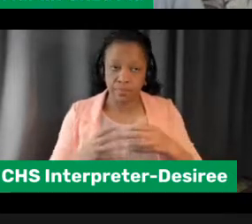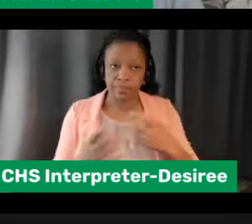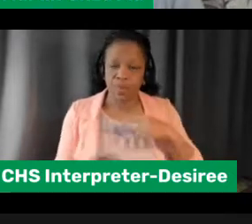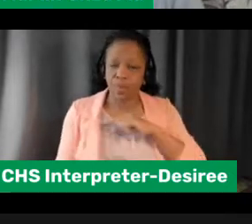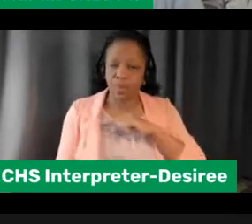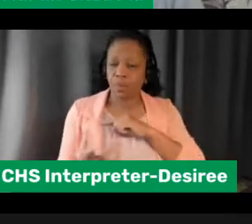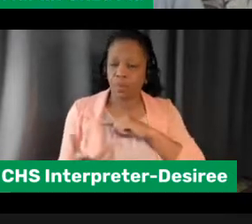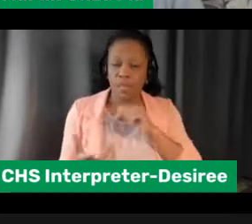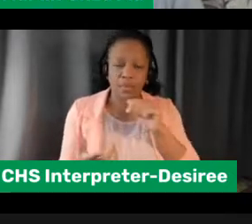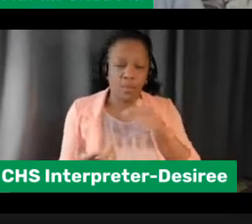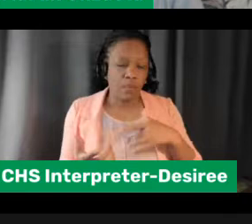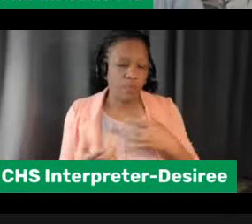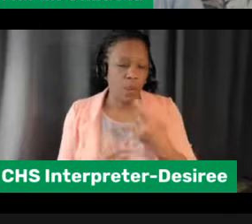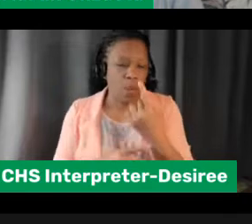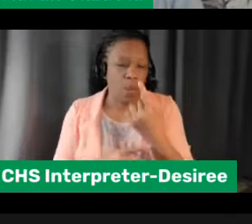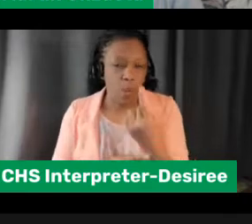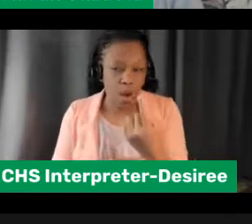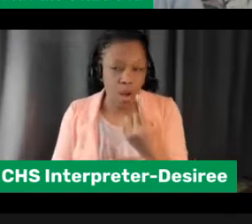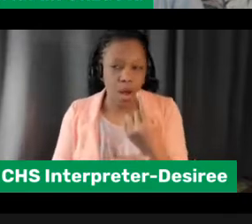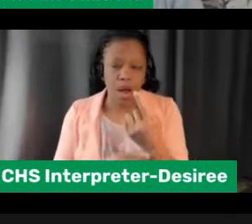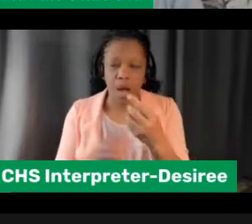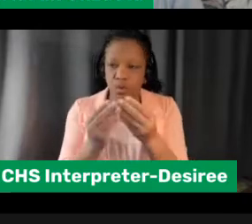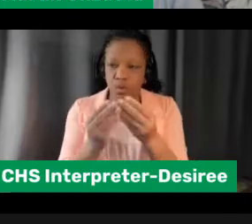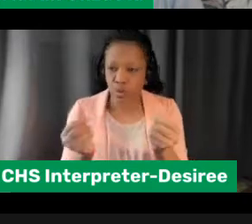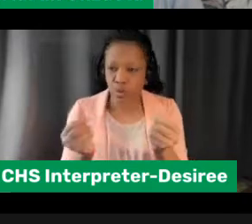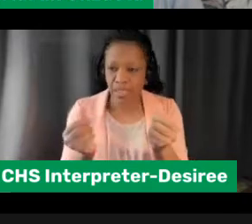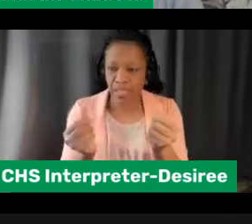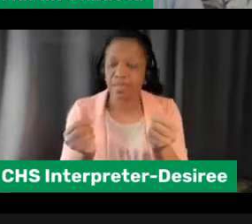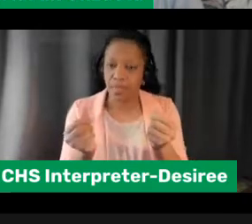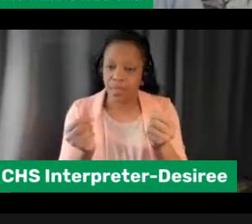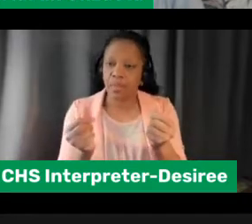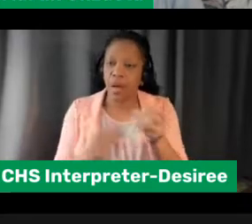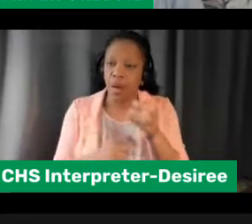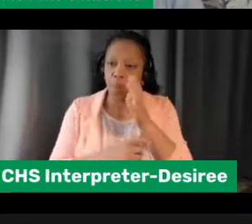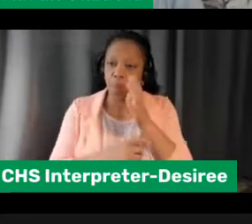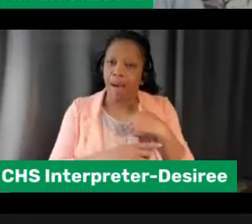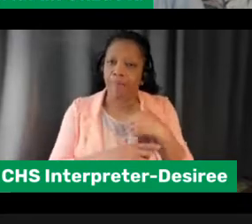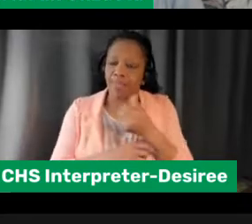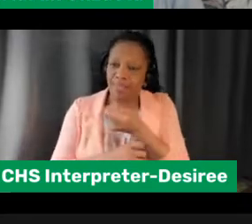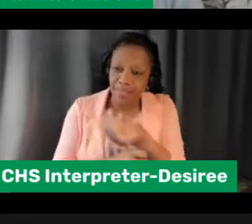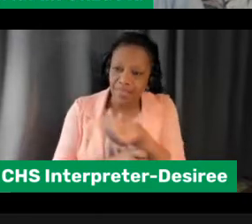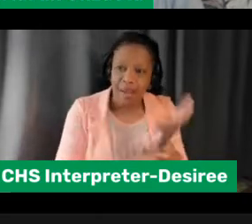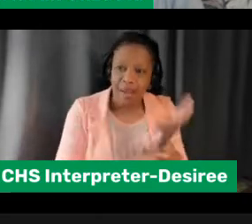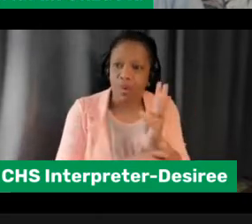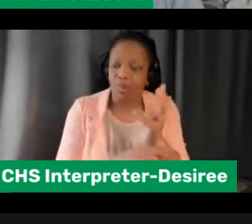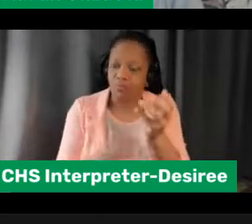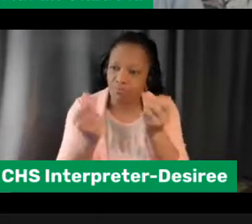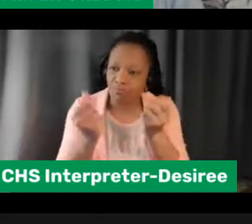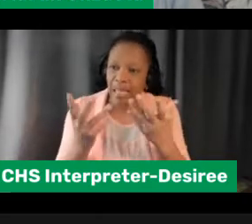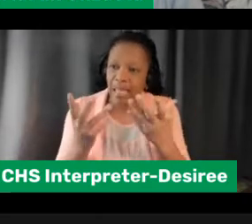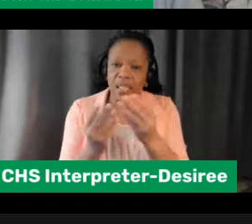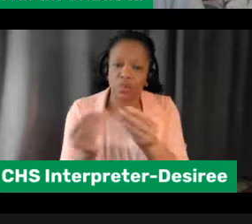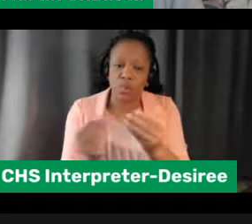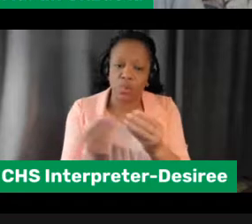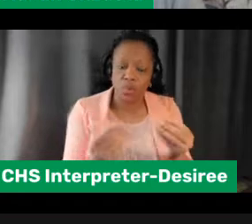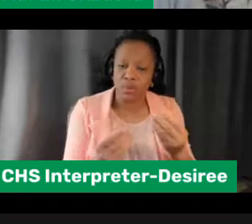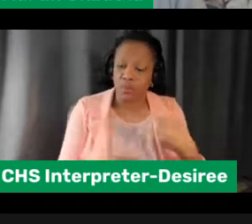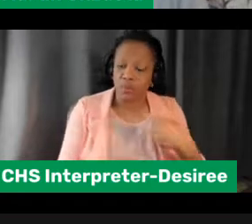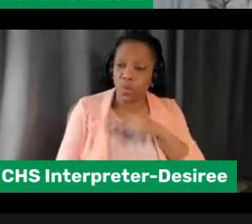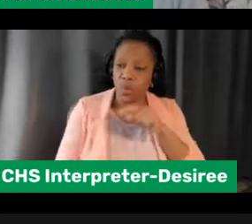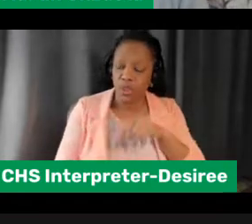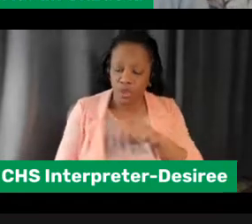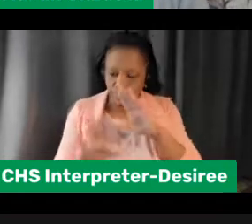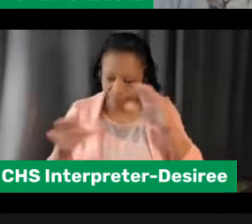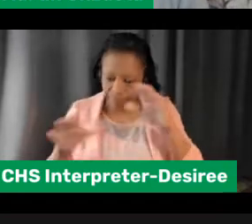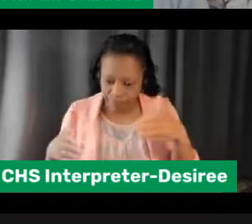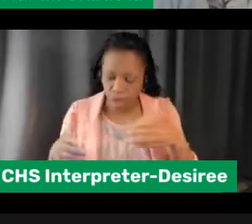one solution out there. There are multiple solutions that are available that we should be trying and testing and